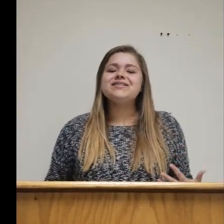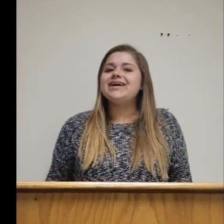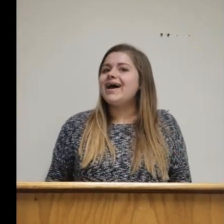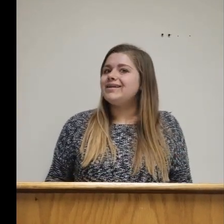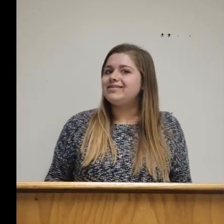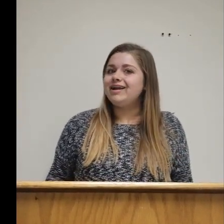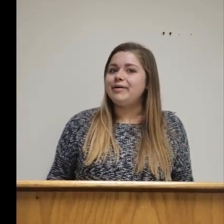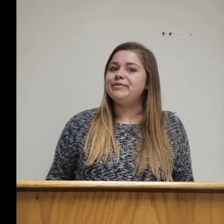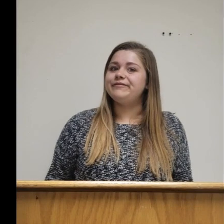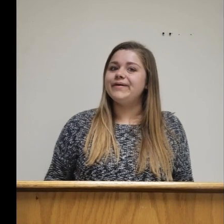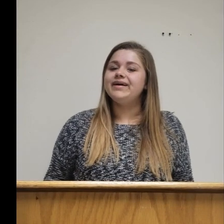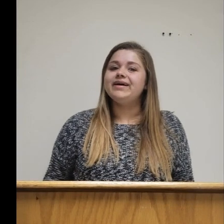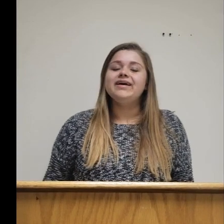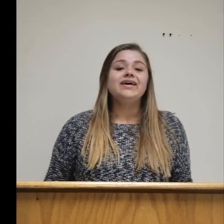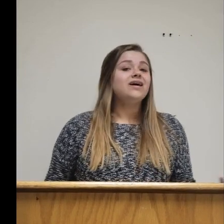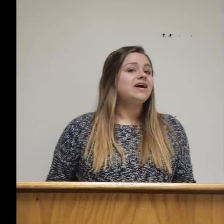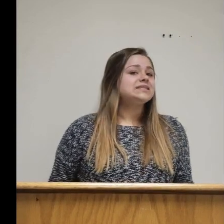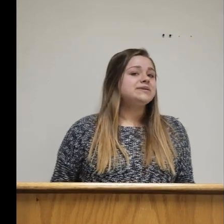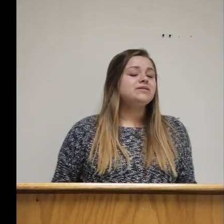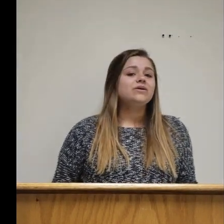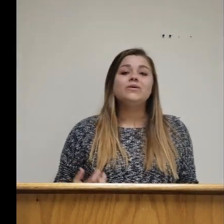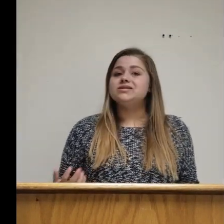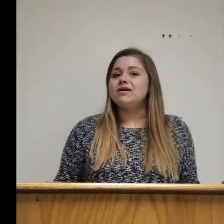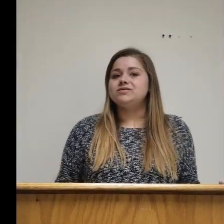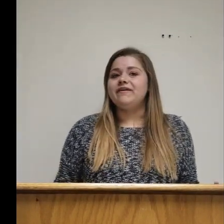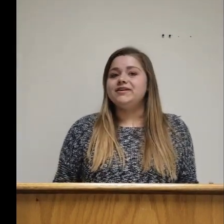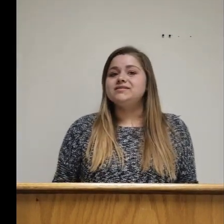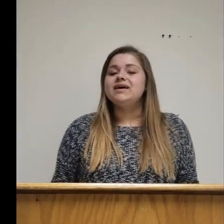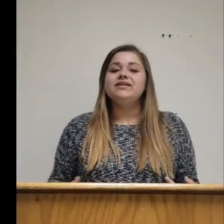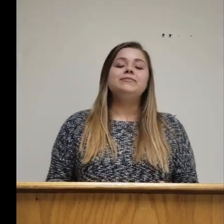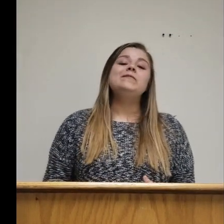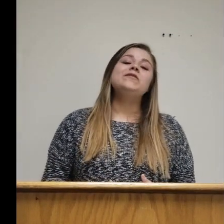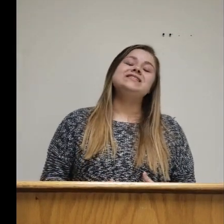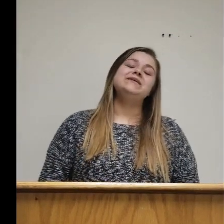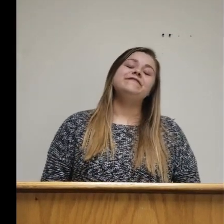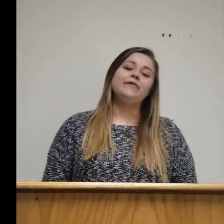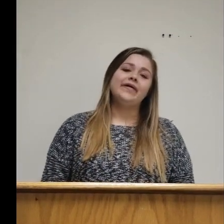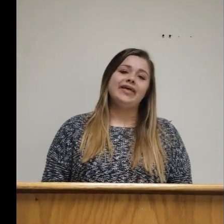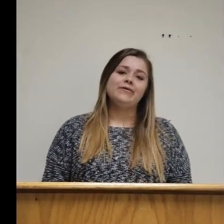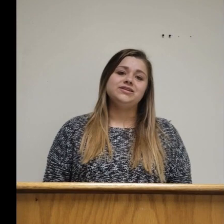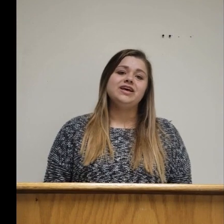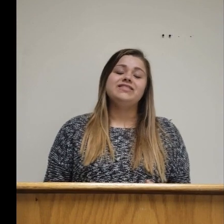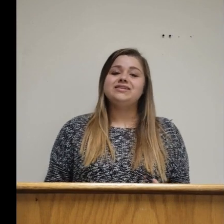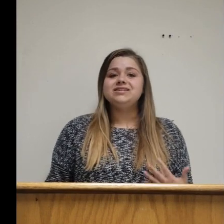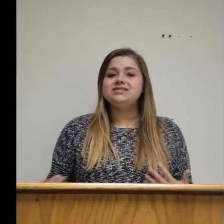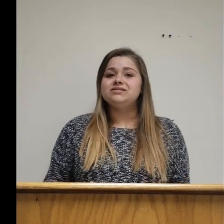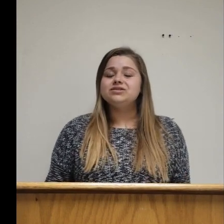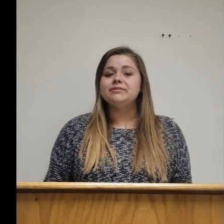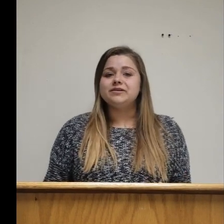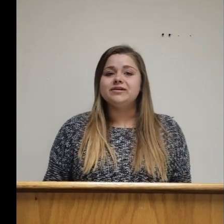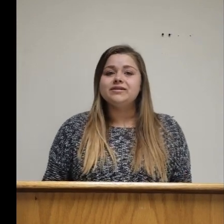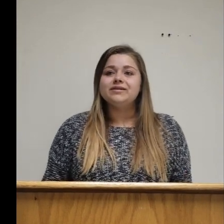learned something that I hadn't thought about before. In a hospital or a doctor's office, there are people that speak a foreign language that need